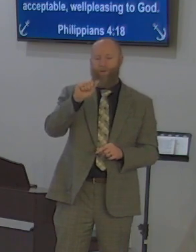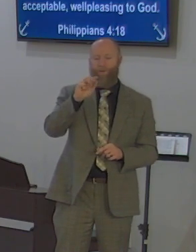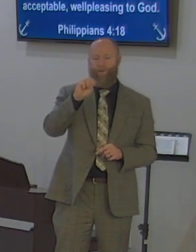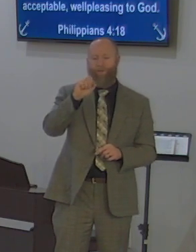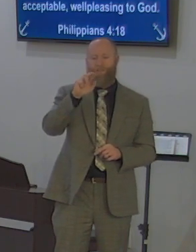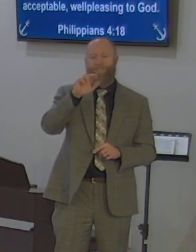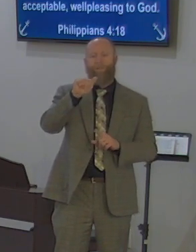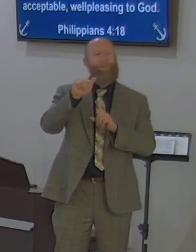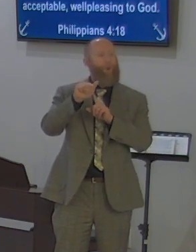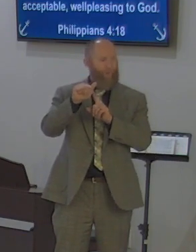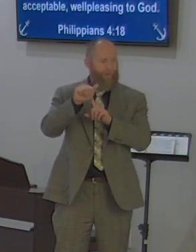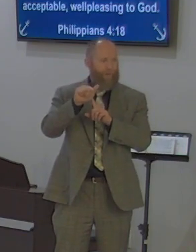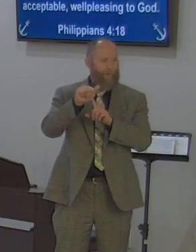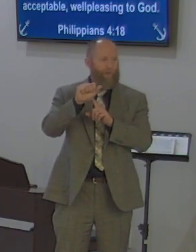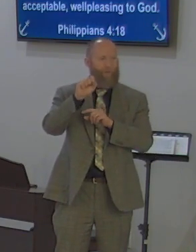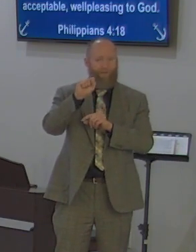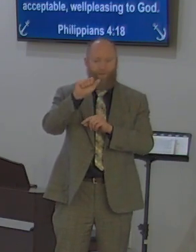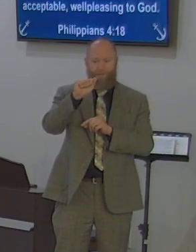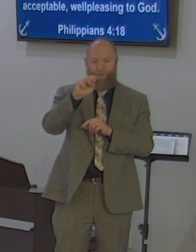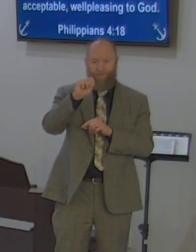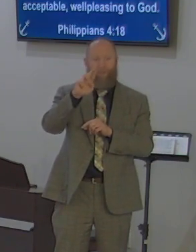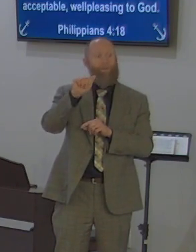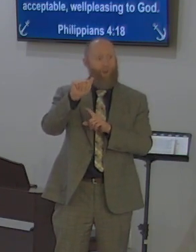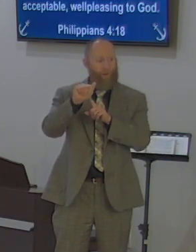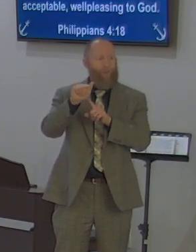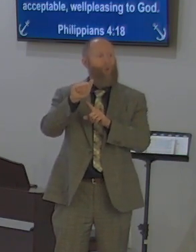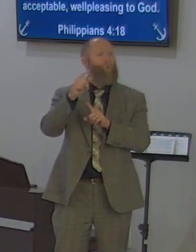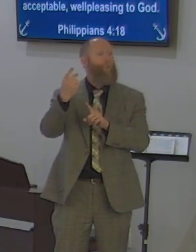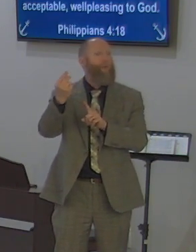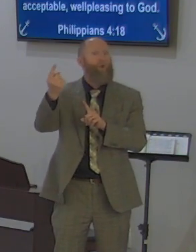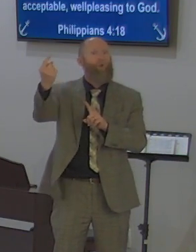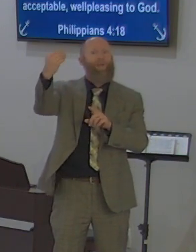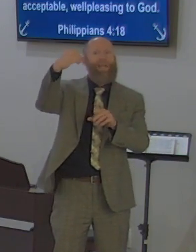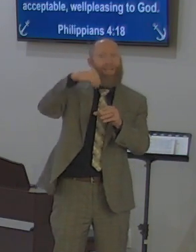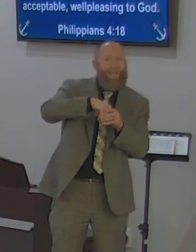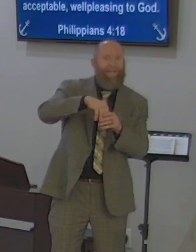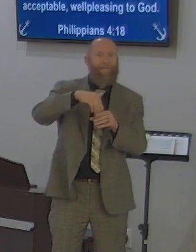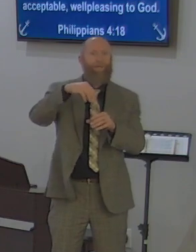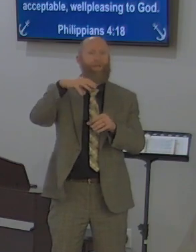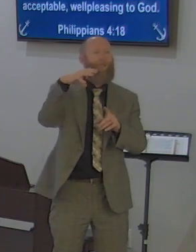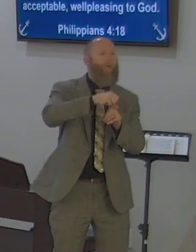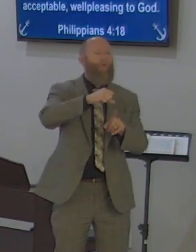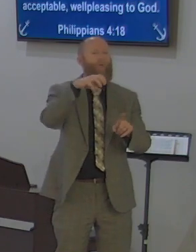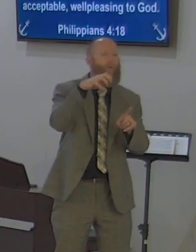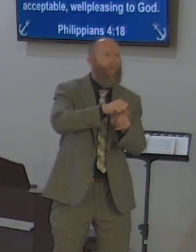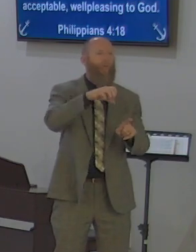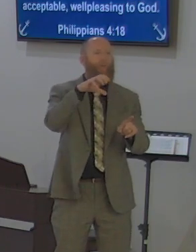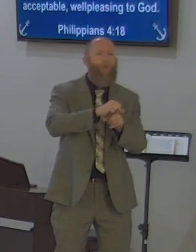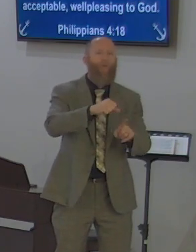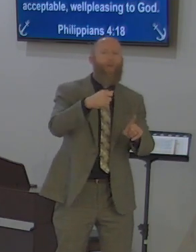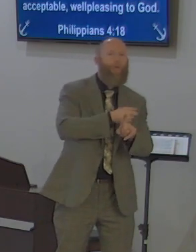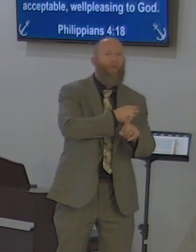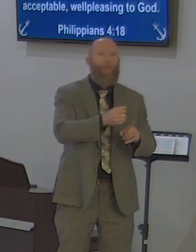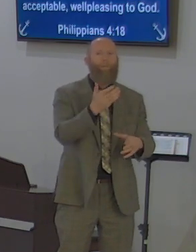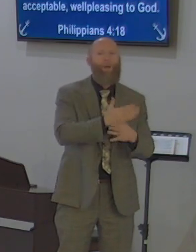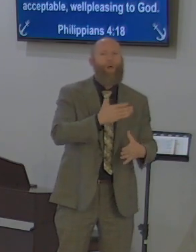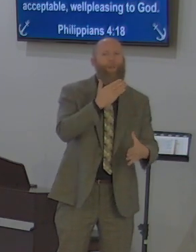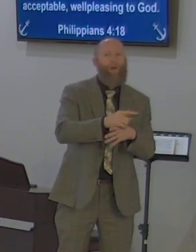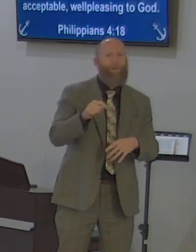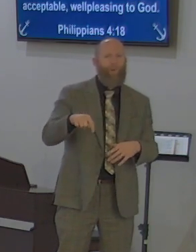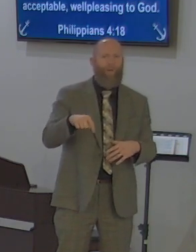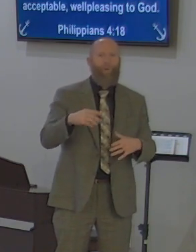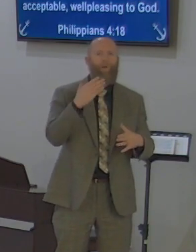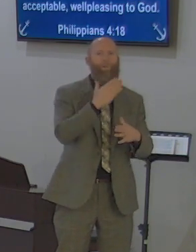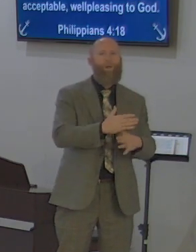of all sorts of different things in the northern part of the divided kingdom, and they were just there having their way with the people of Jerusalem